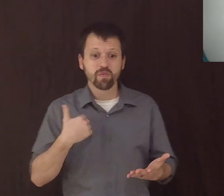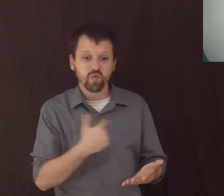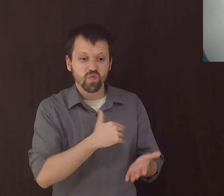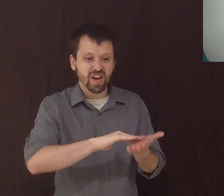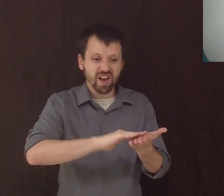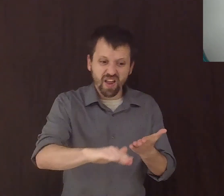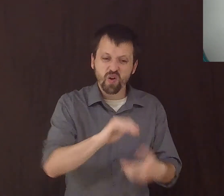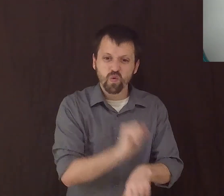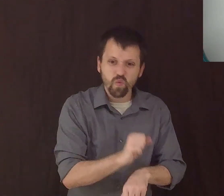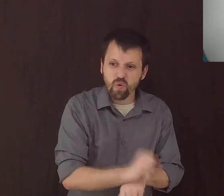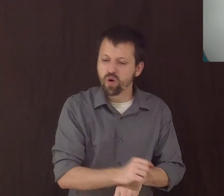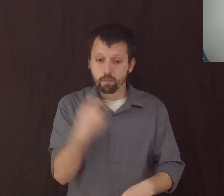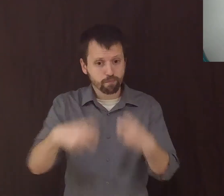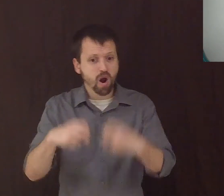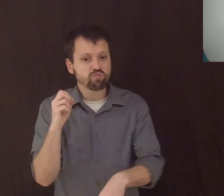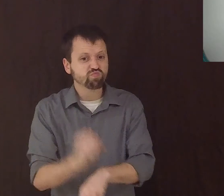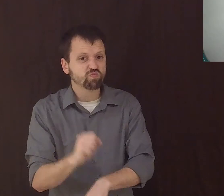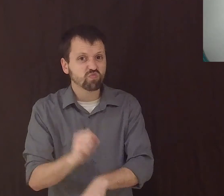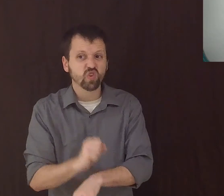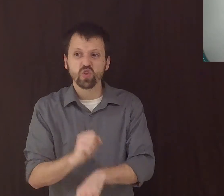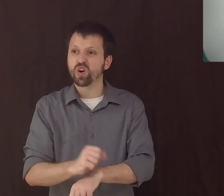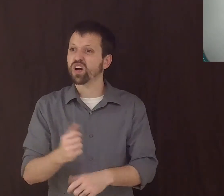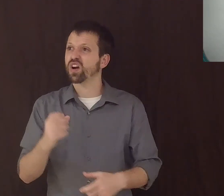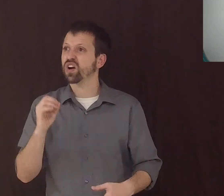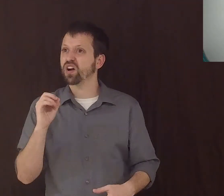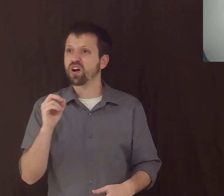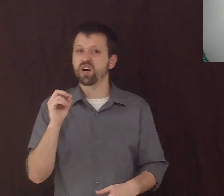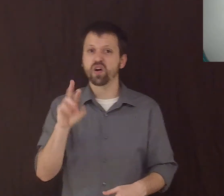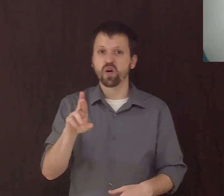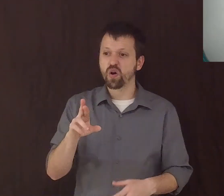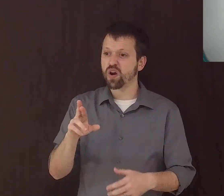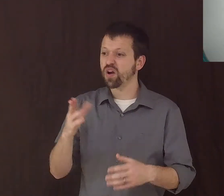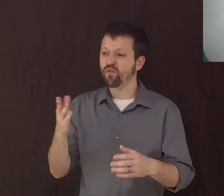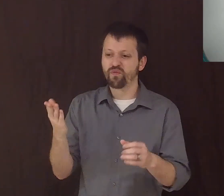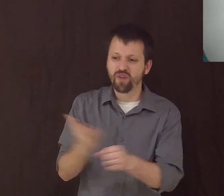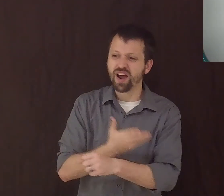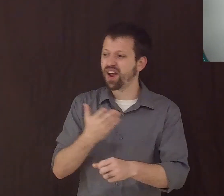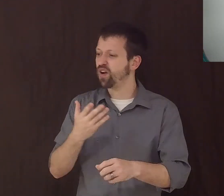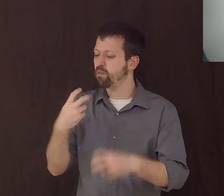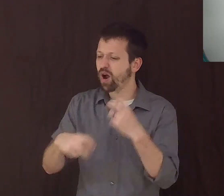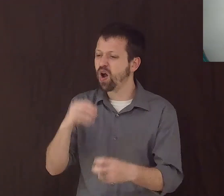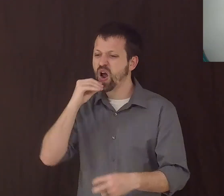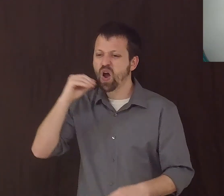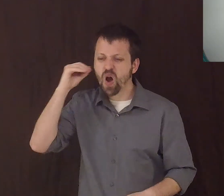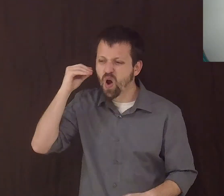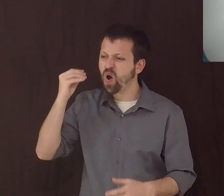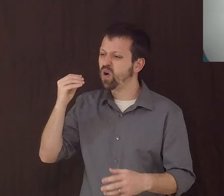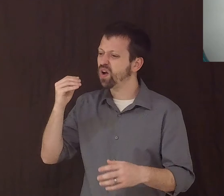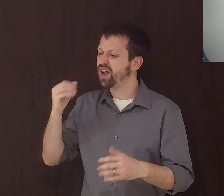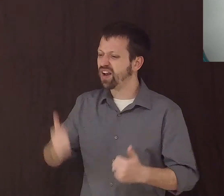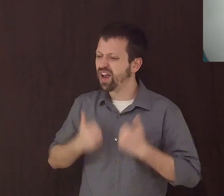gotten laid off, or there's just problems at work because of all this, or there's problems at home, or there's trials in our life.